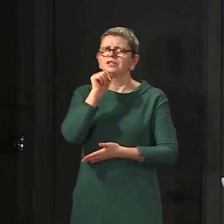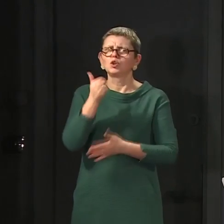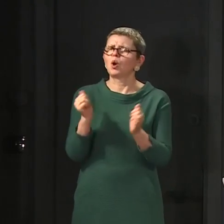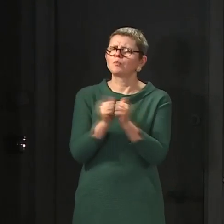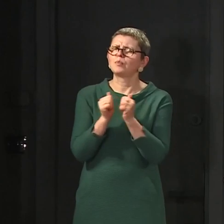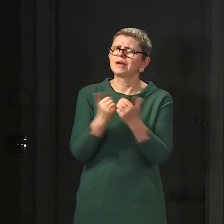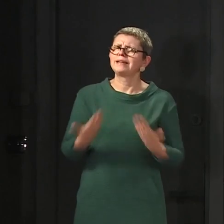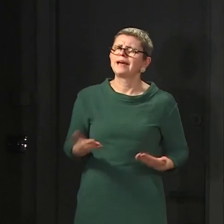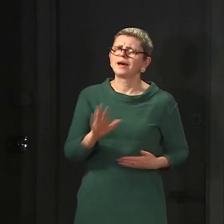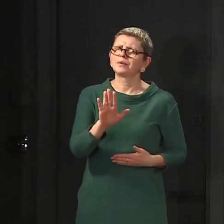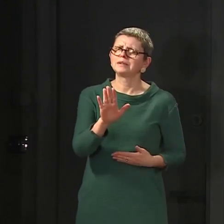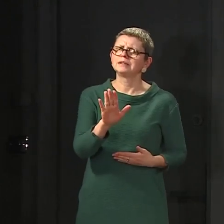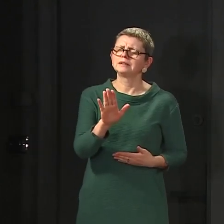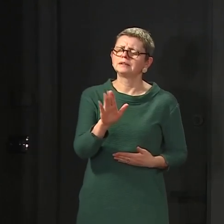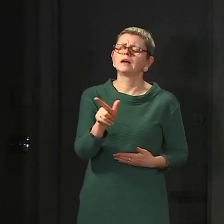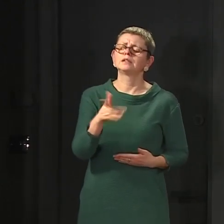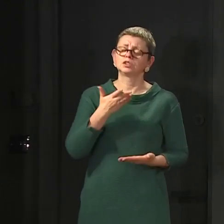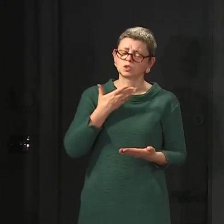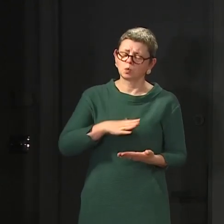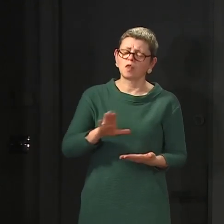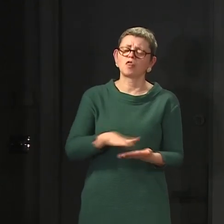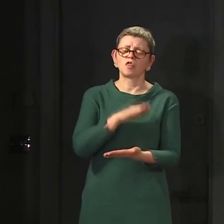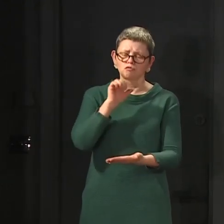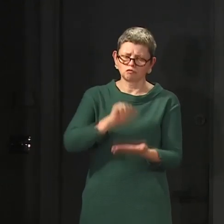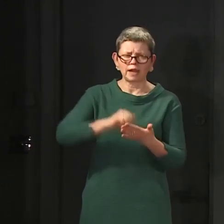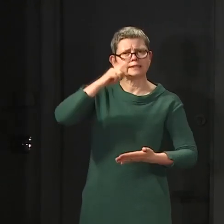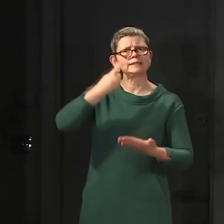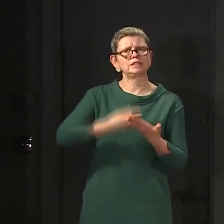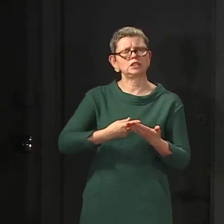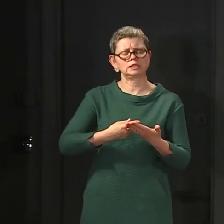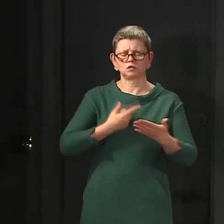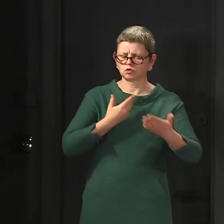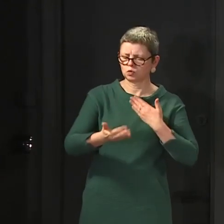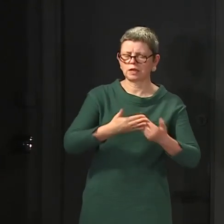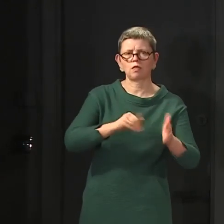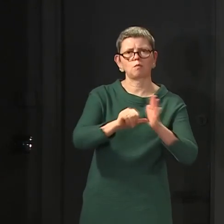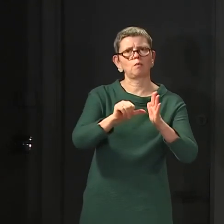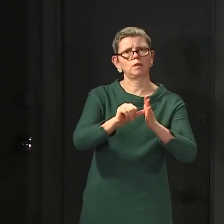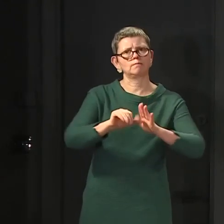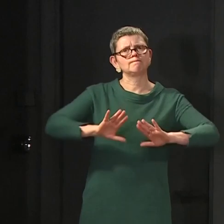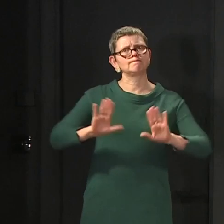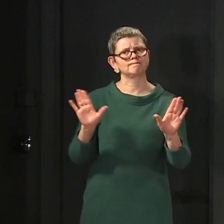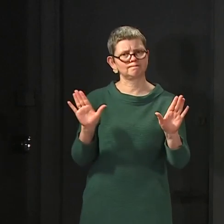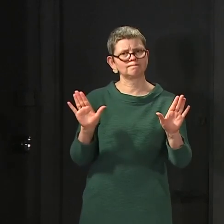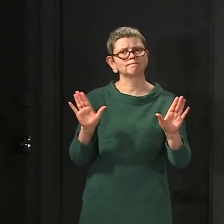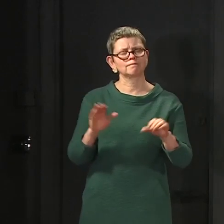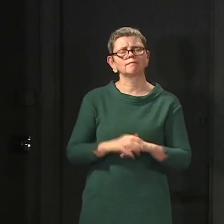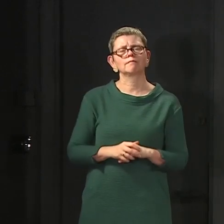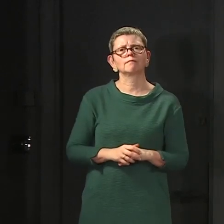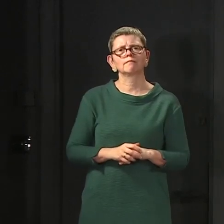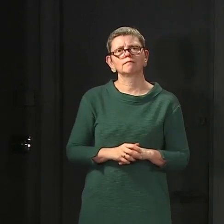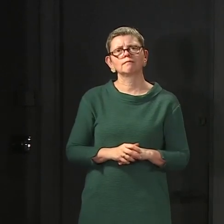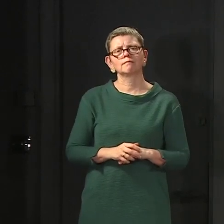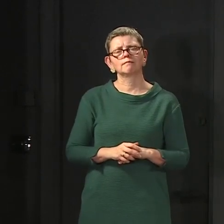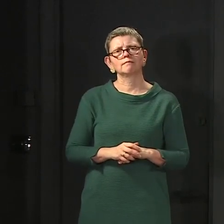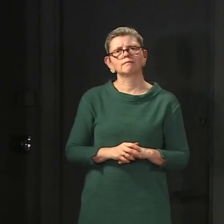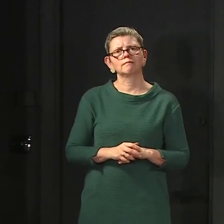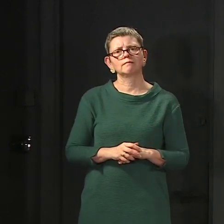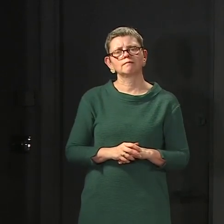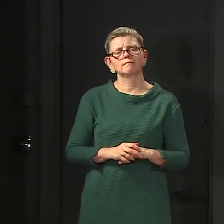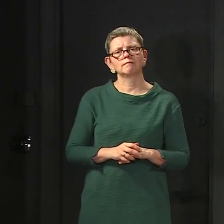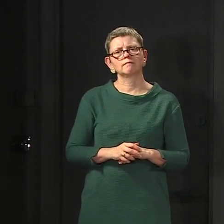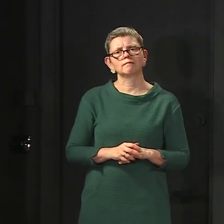about all of us trying to take the right decisions to tackle this virus as best we can. I, you